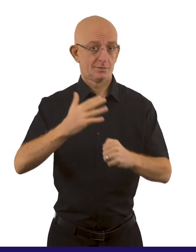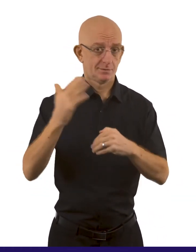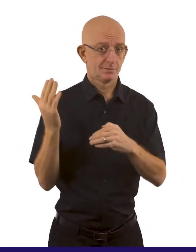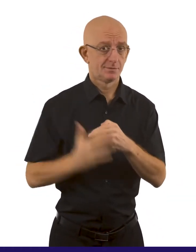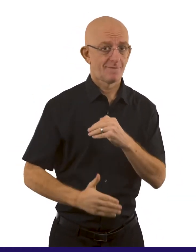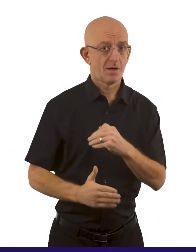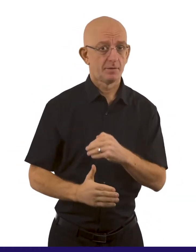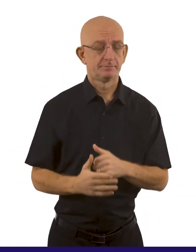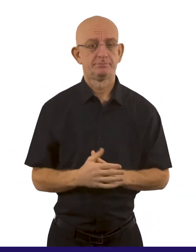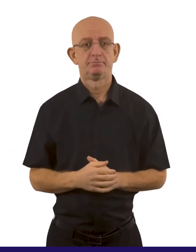Never.